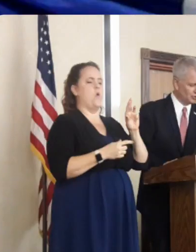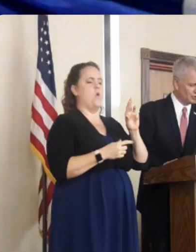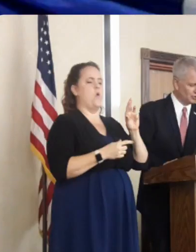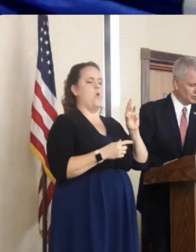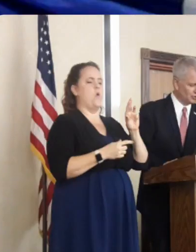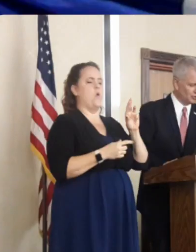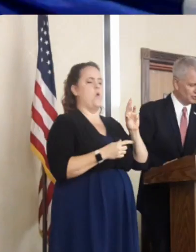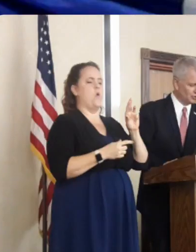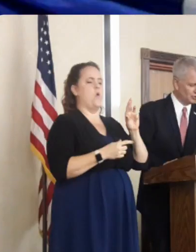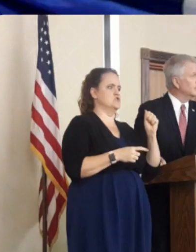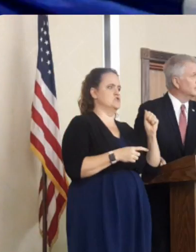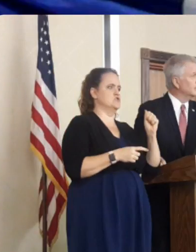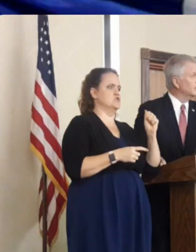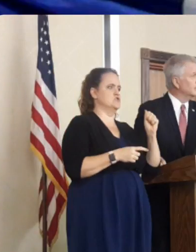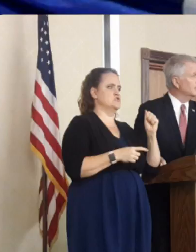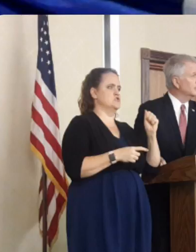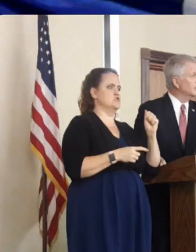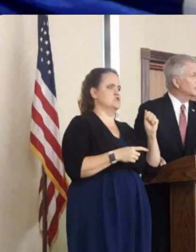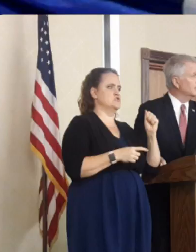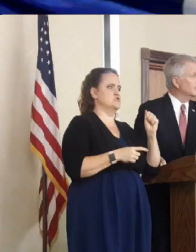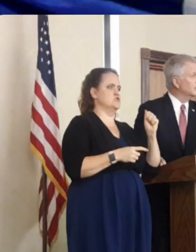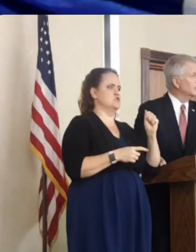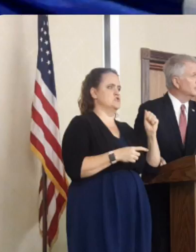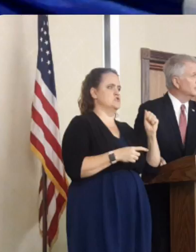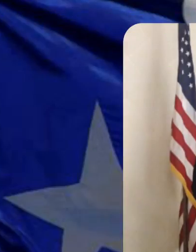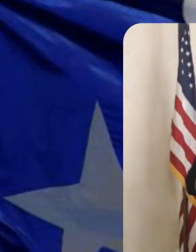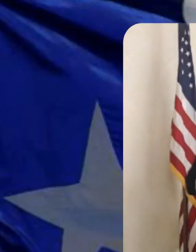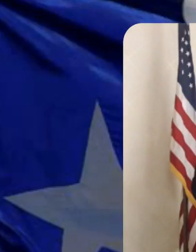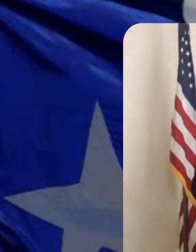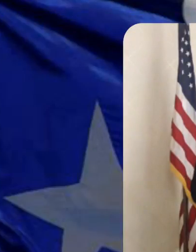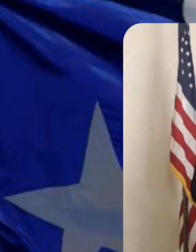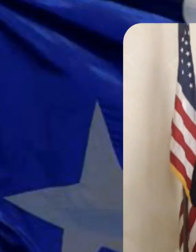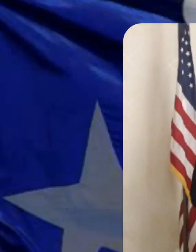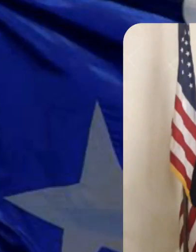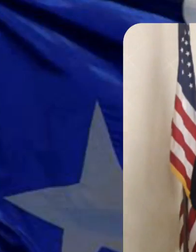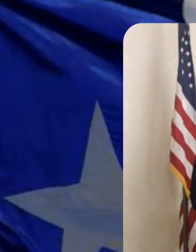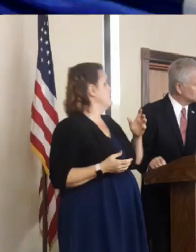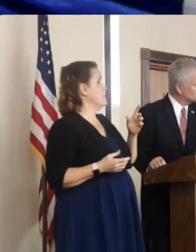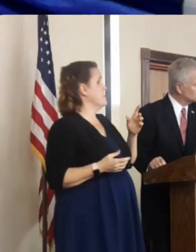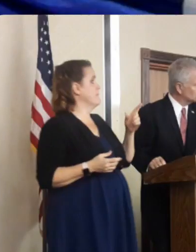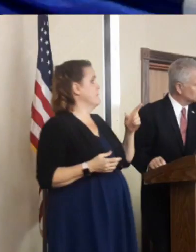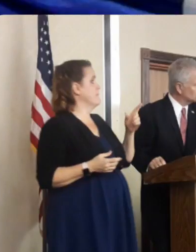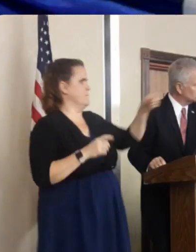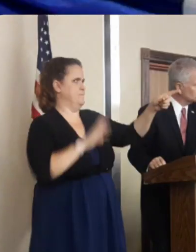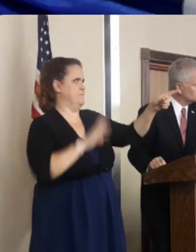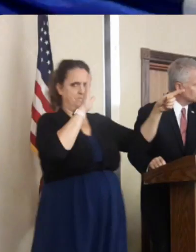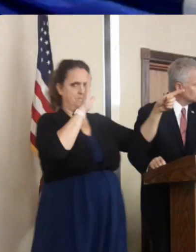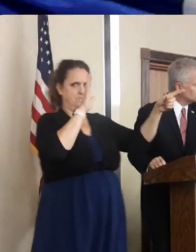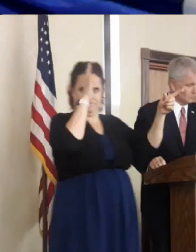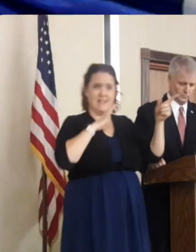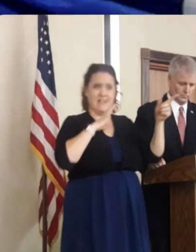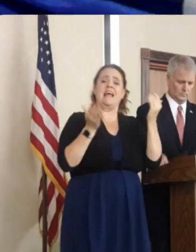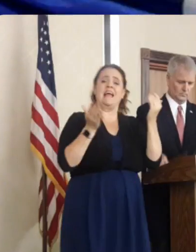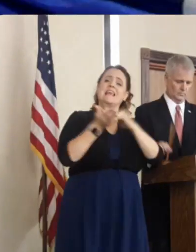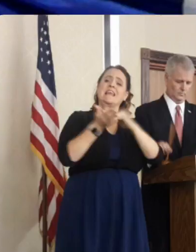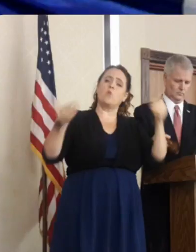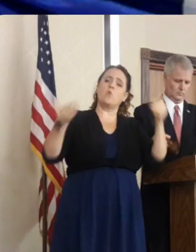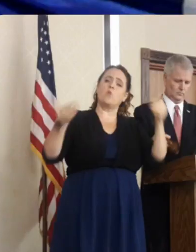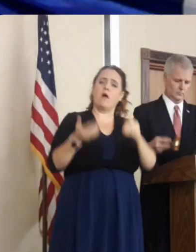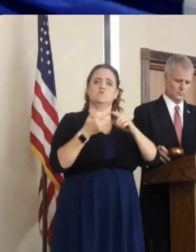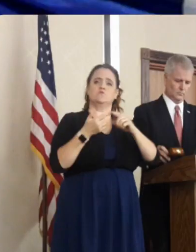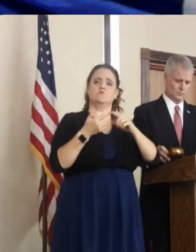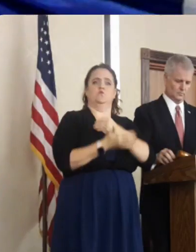See one further announcement? Yeah, real quickly, first, again, welcome to all the new members. This is the largest